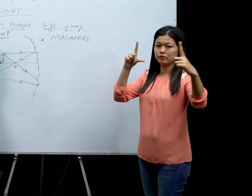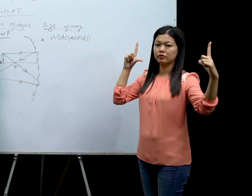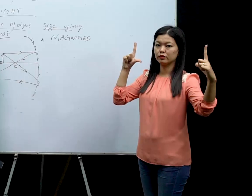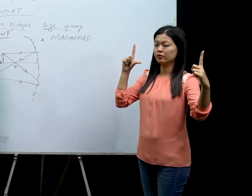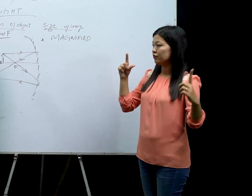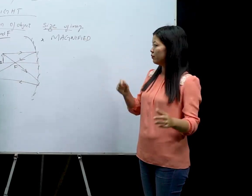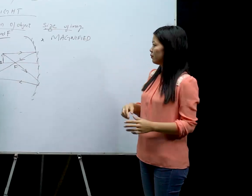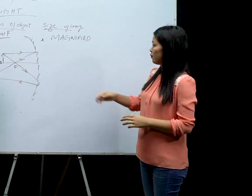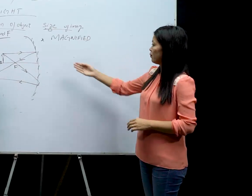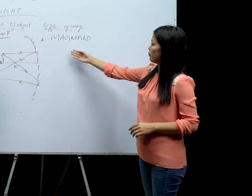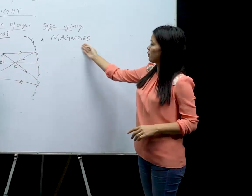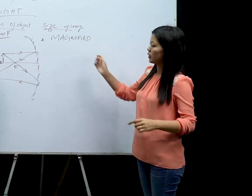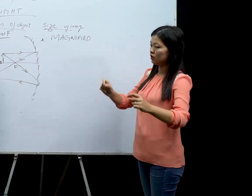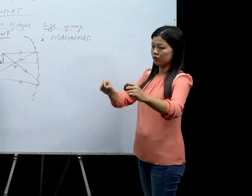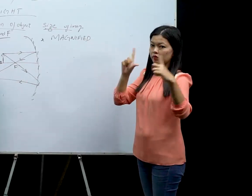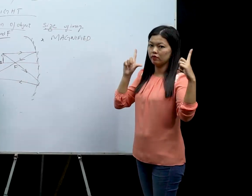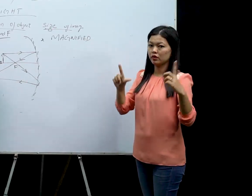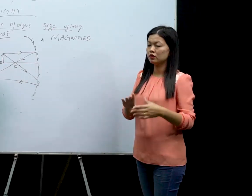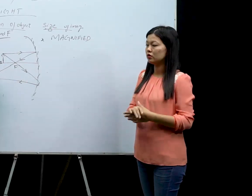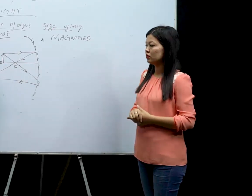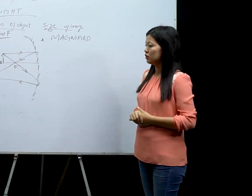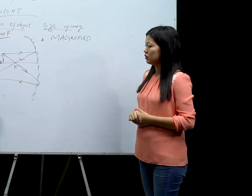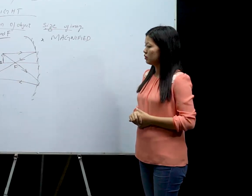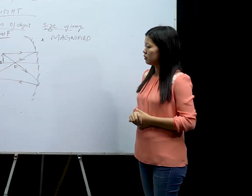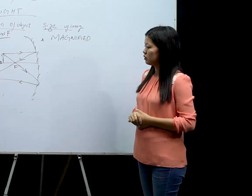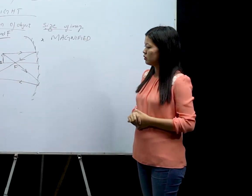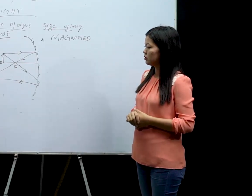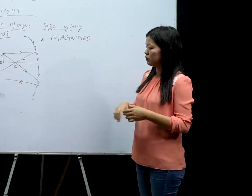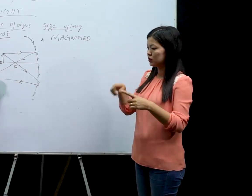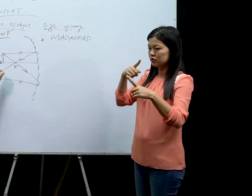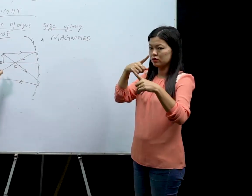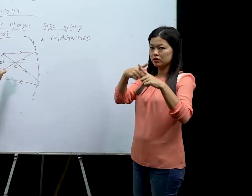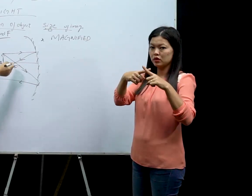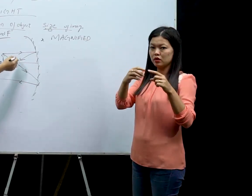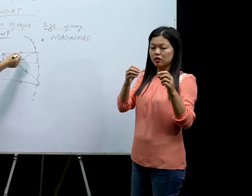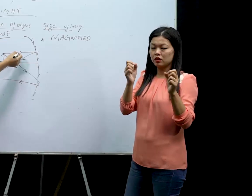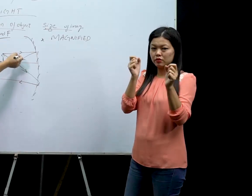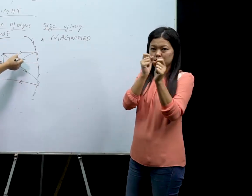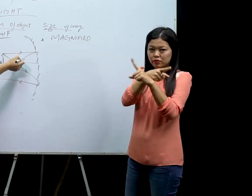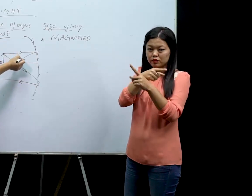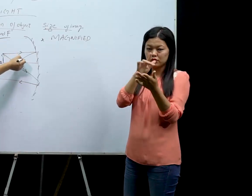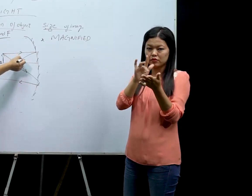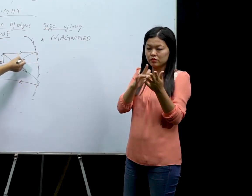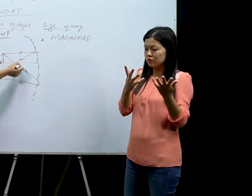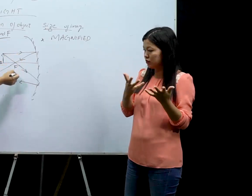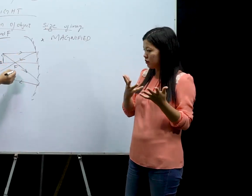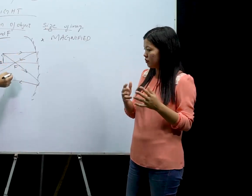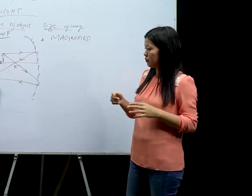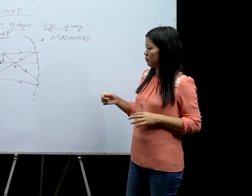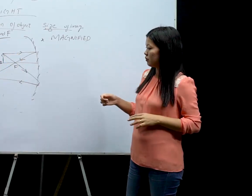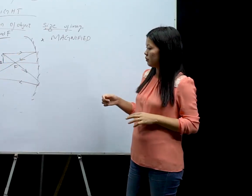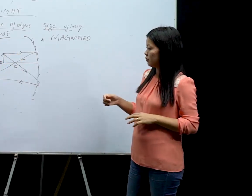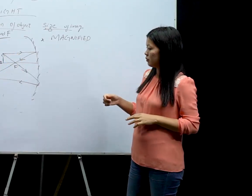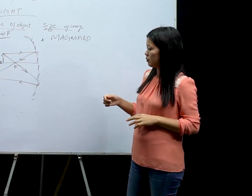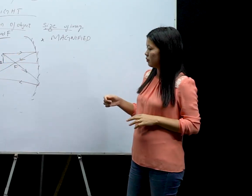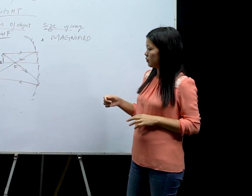Clear? And students, did we got the intersection or not? We got the intersection here. We got, see, this is one ray of light and this